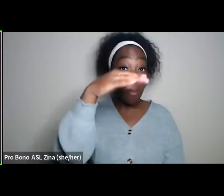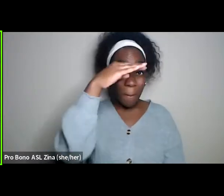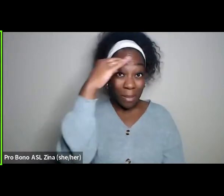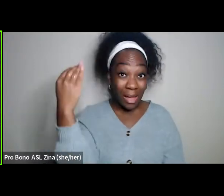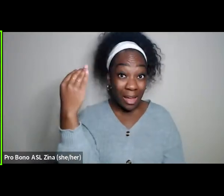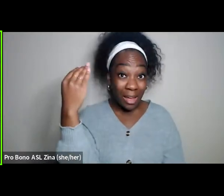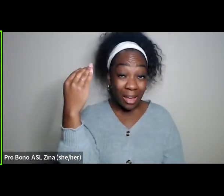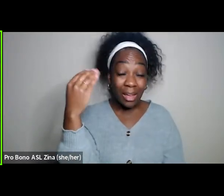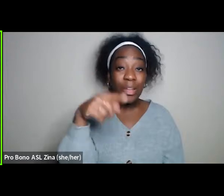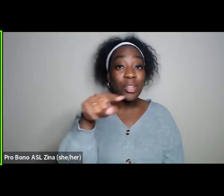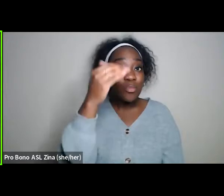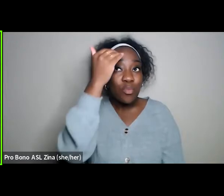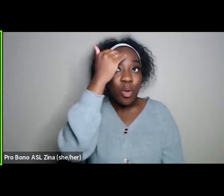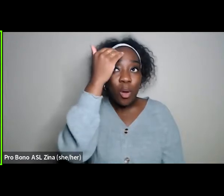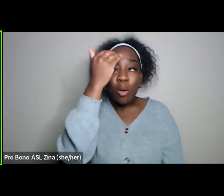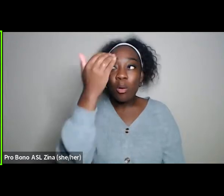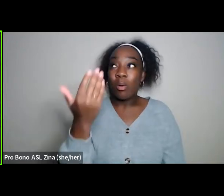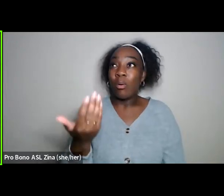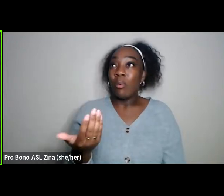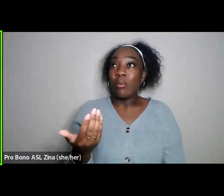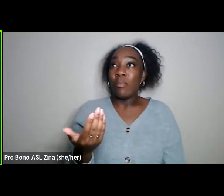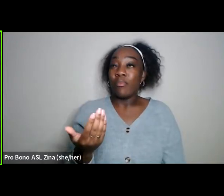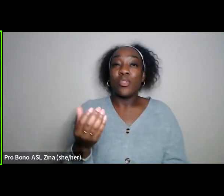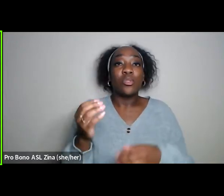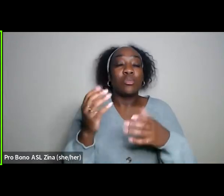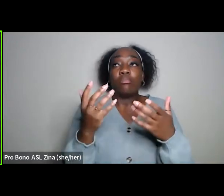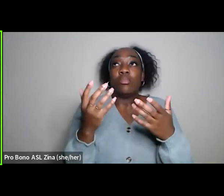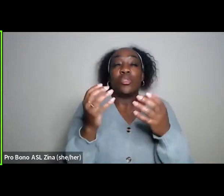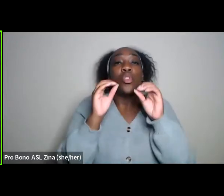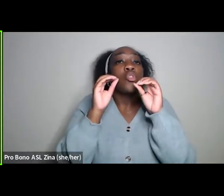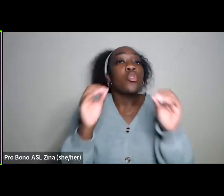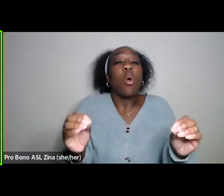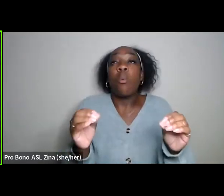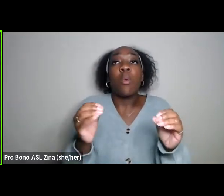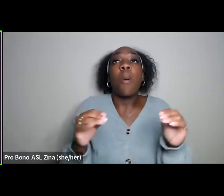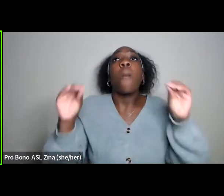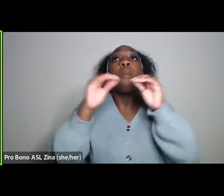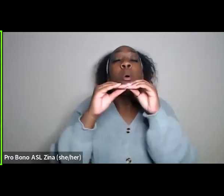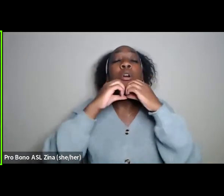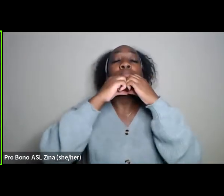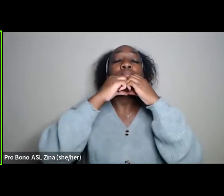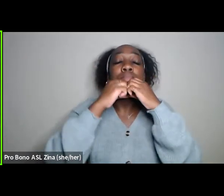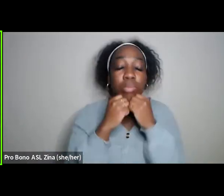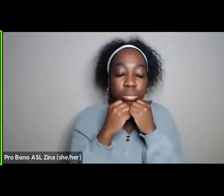more sacred than our grandmothers,